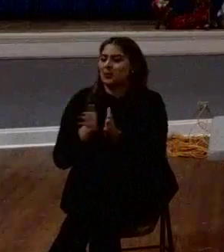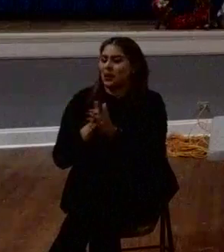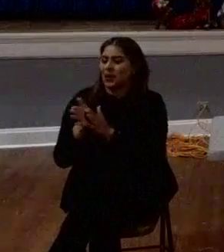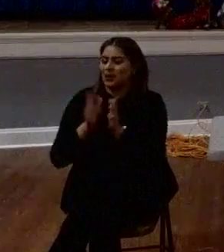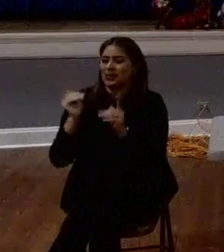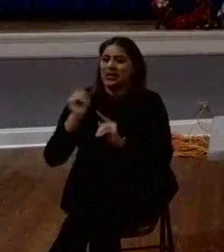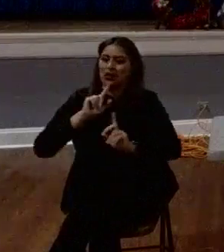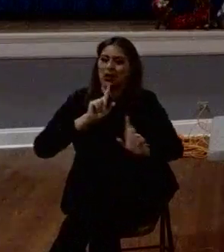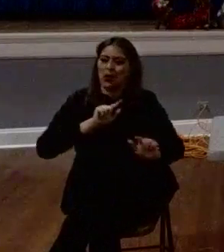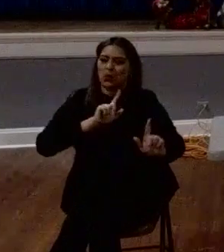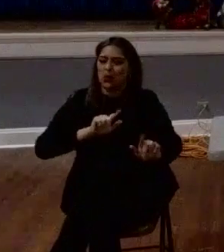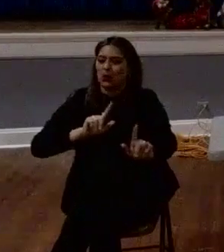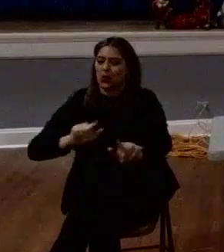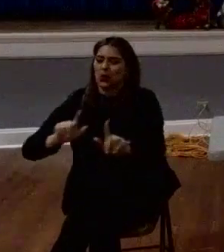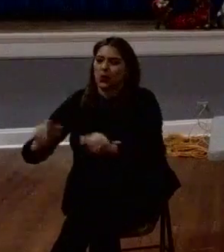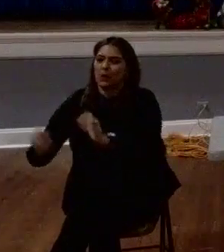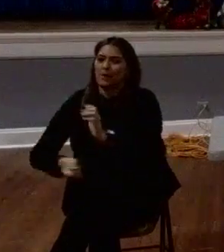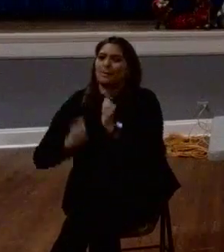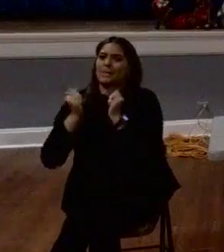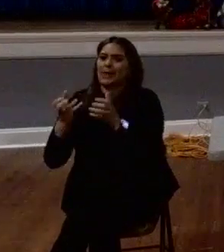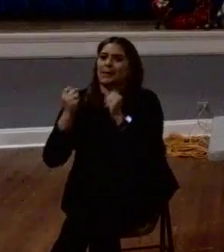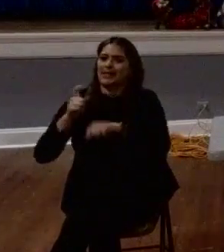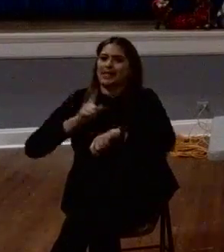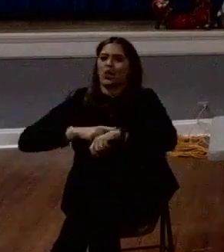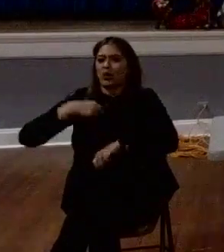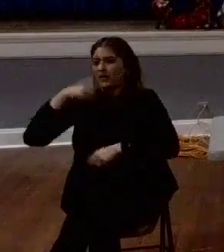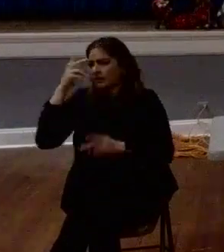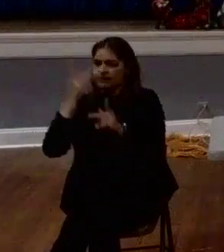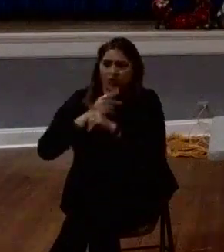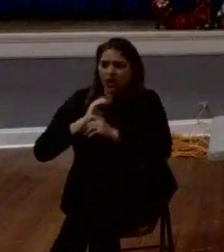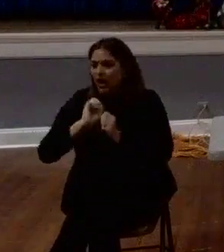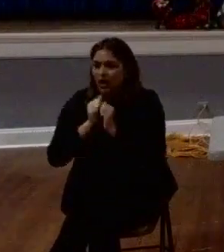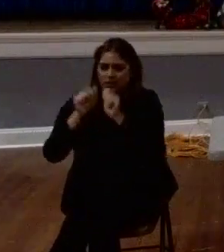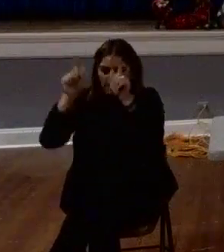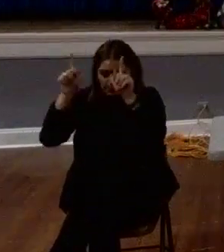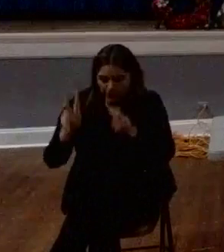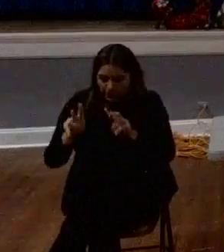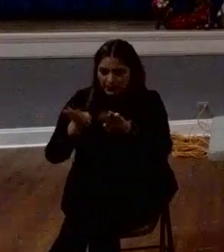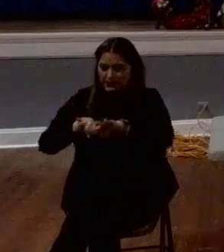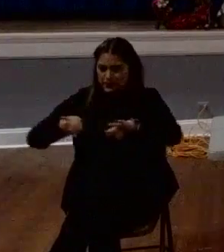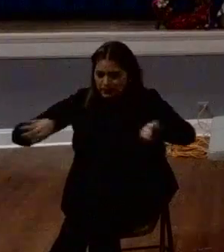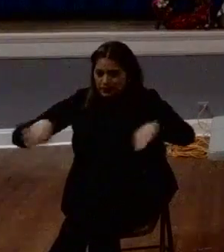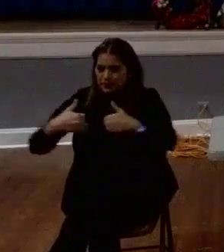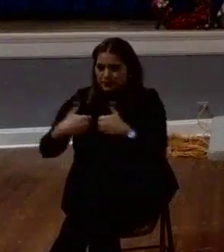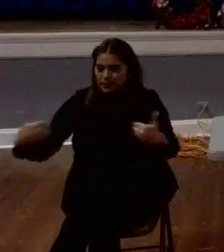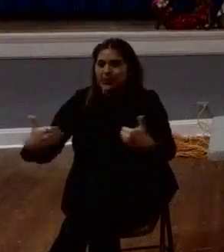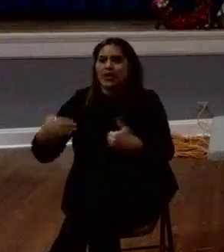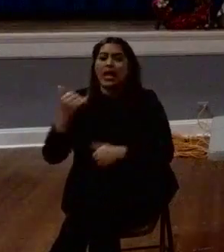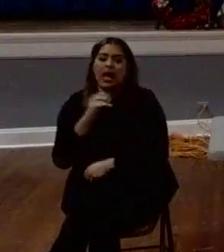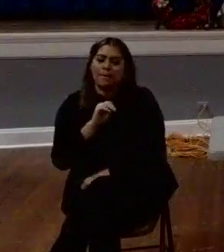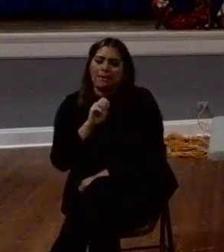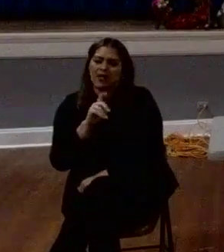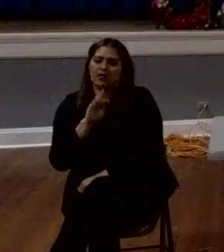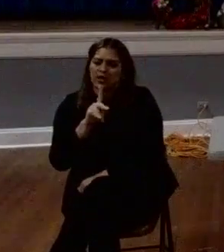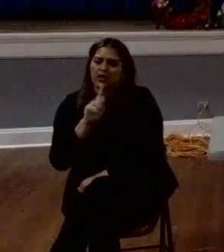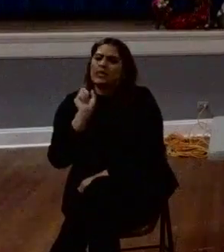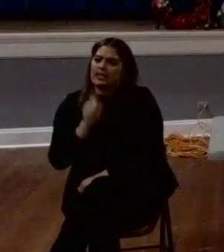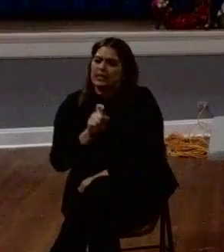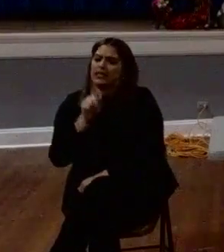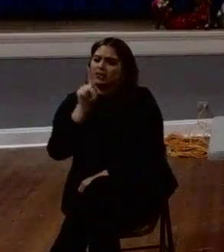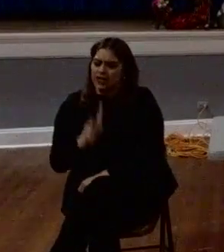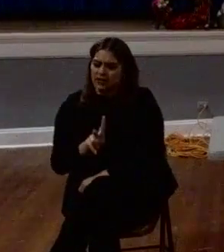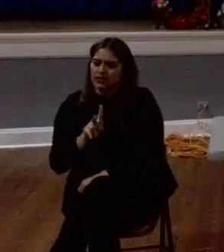made sure that one way or another, we're gonna figure out how to divide that dog park. And if you're gonna do Maverick needs to be divided the same way.